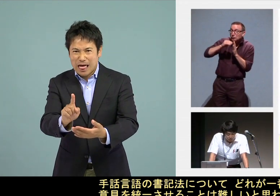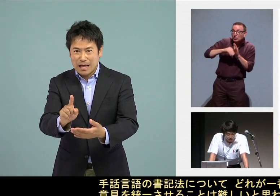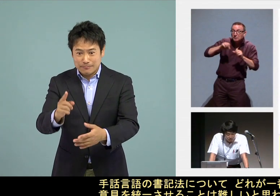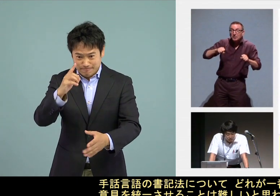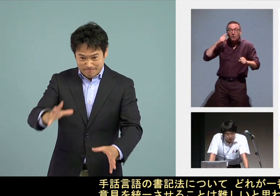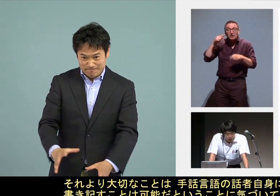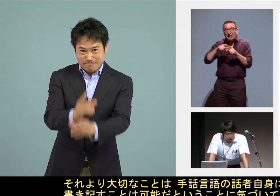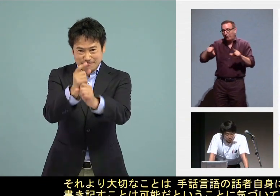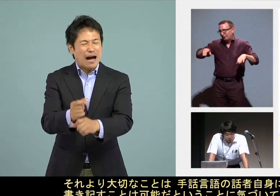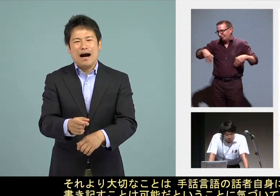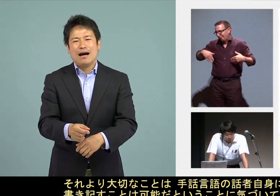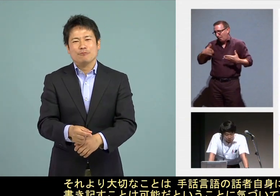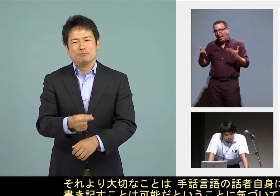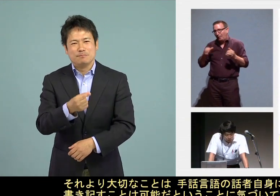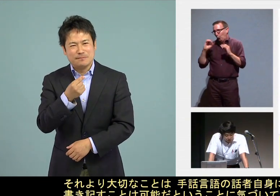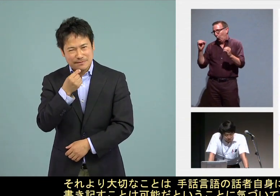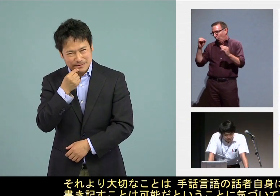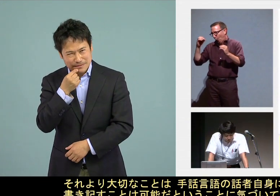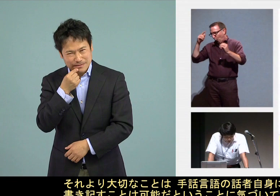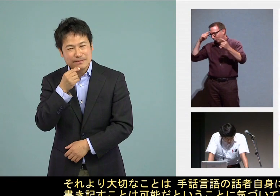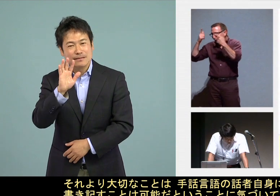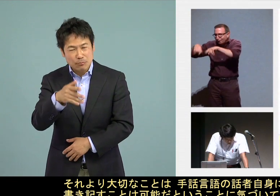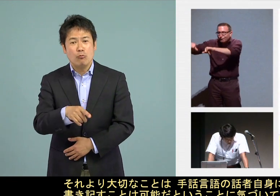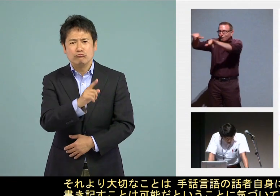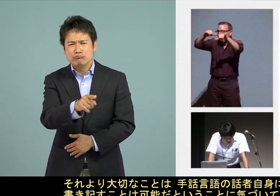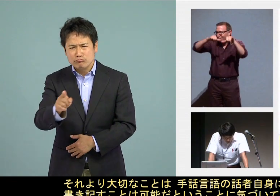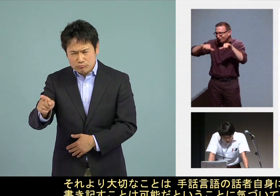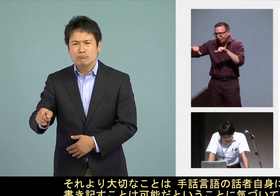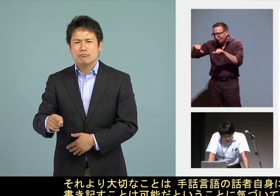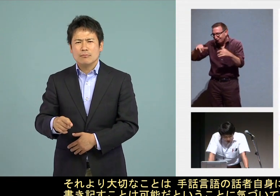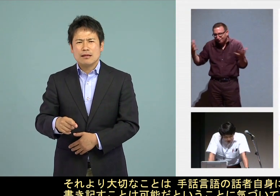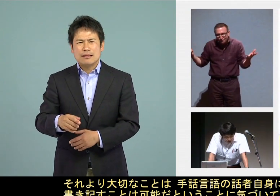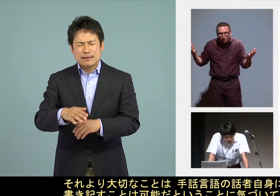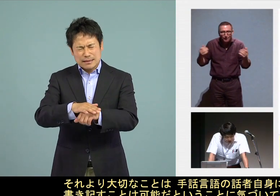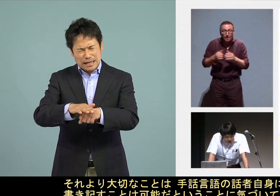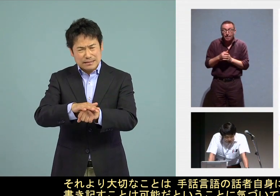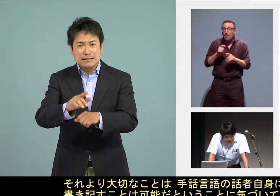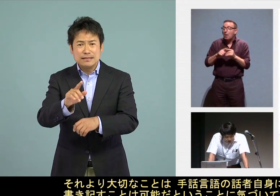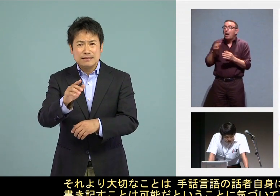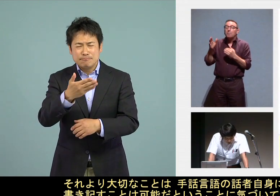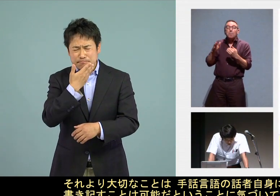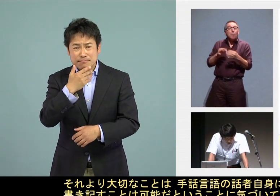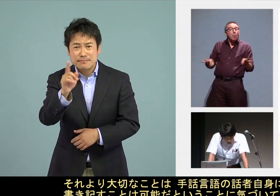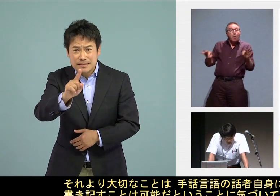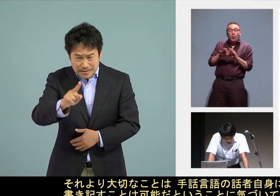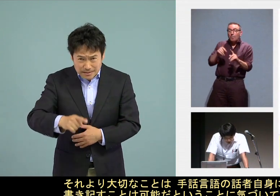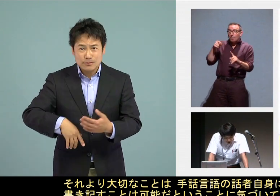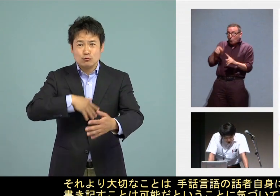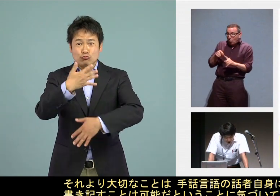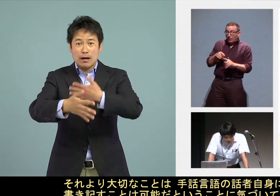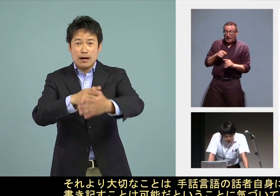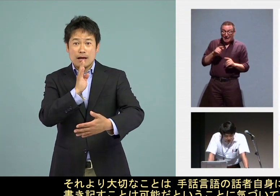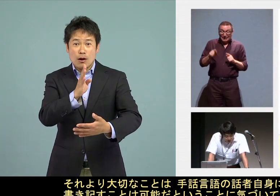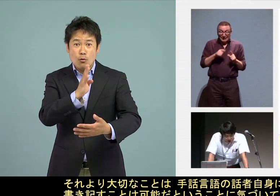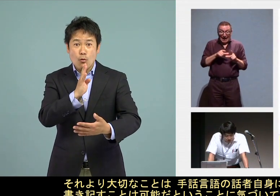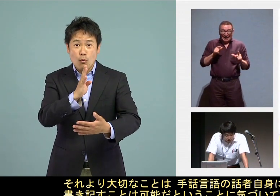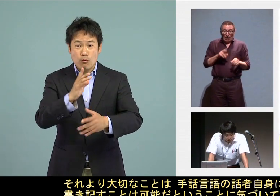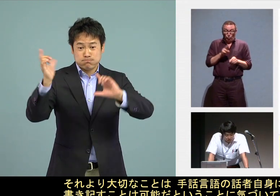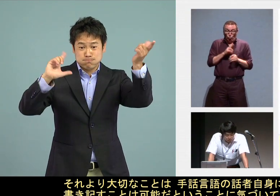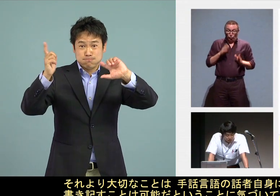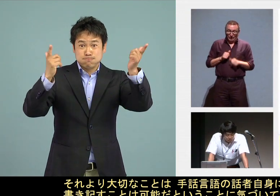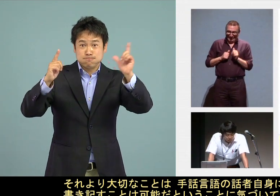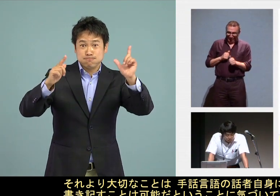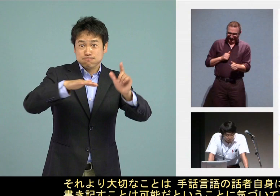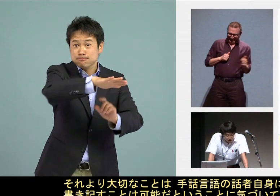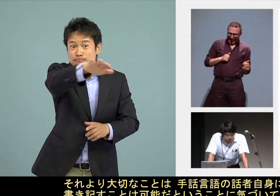sign languages, but what matters is to make sign language users aware that